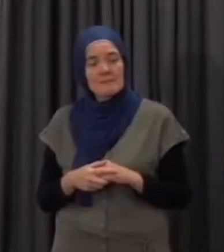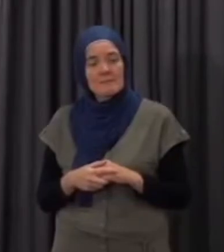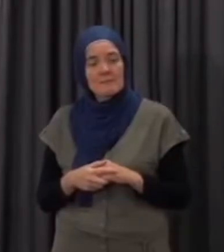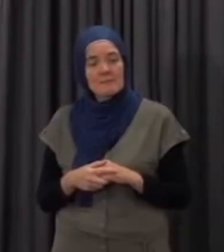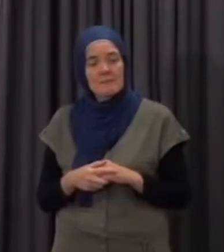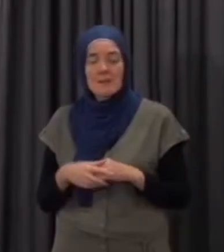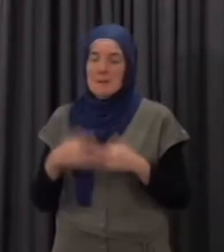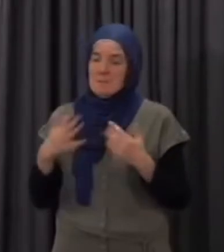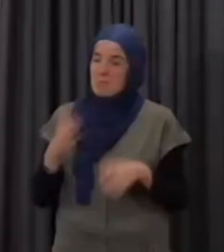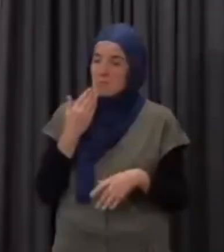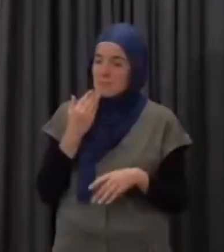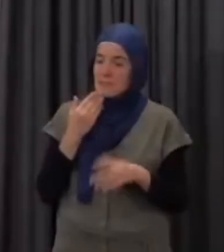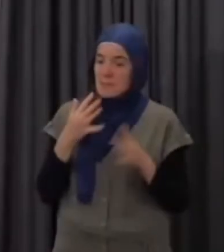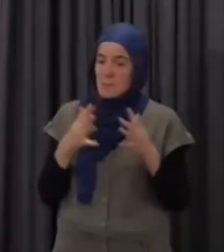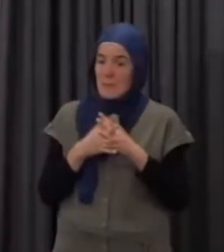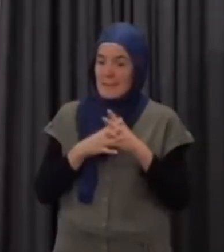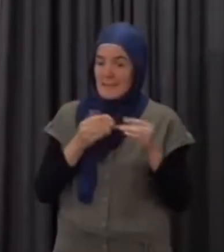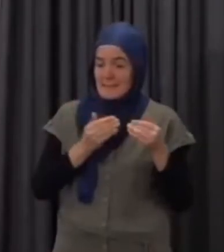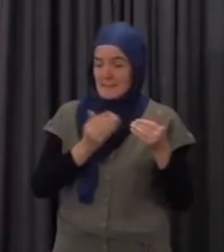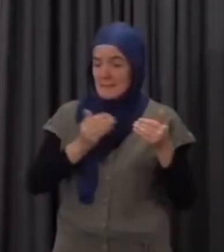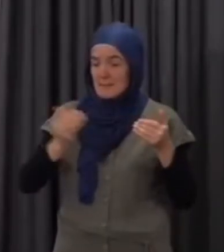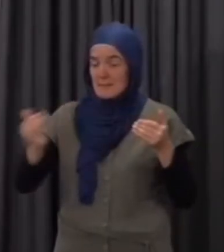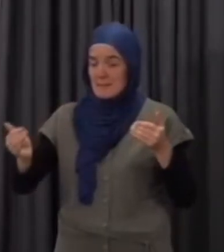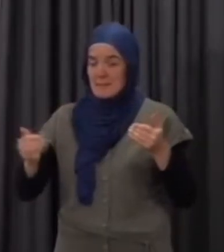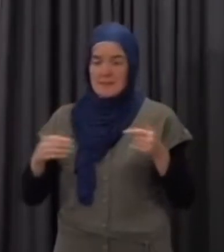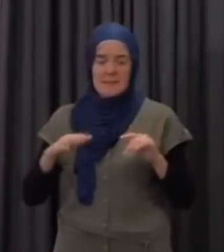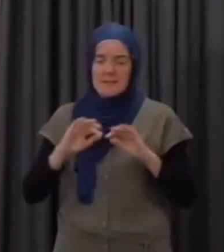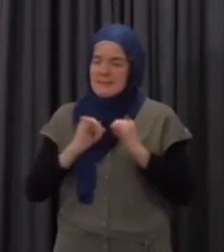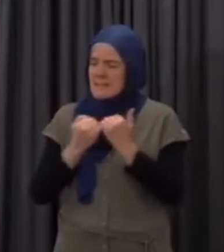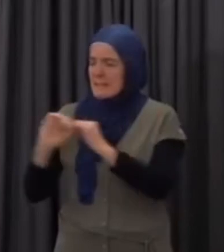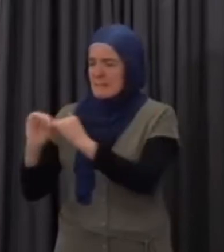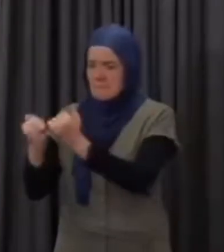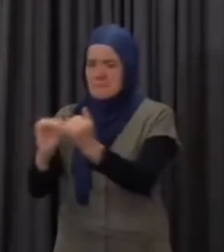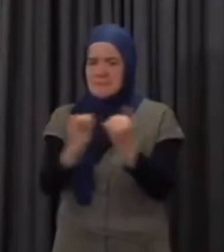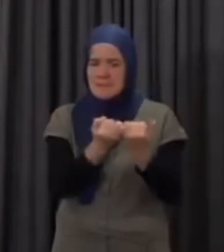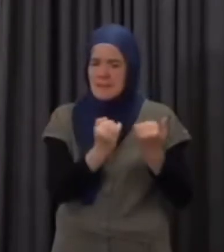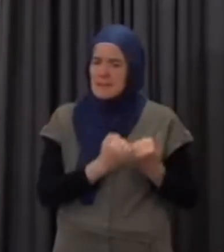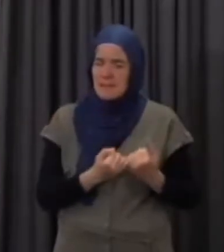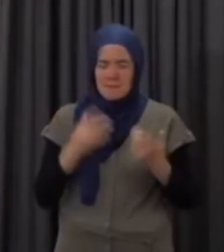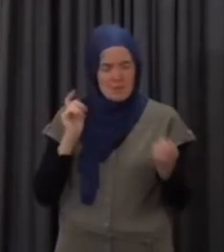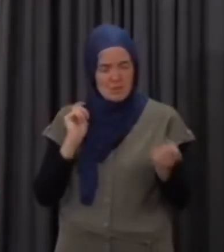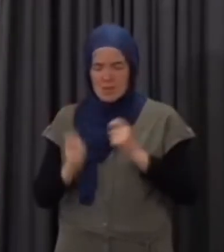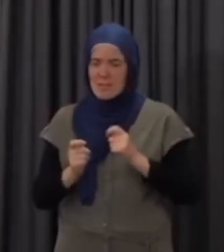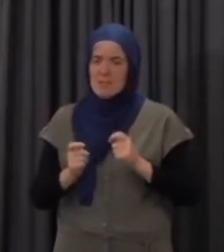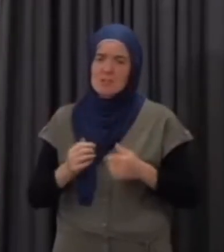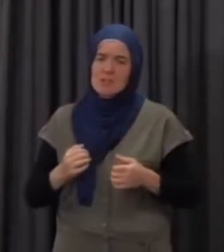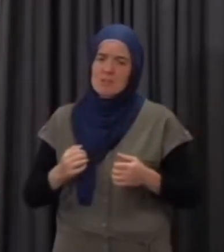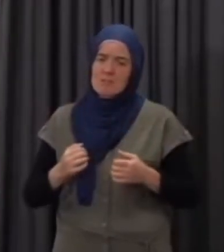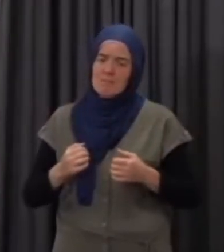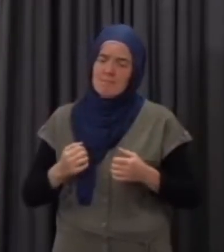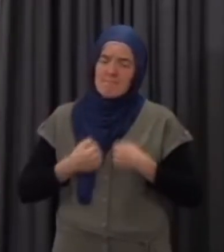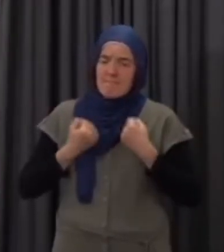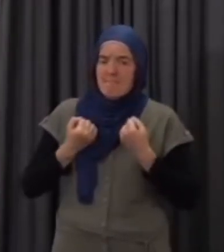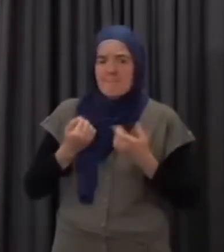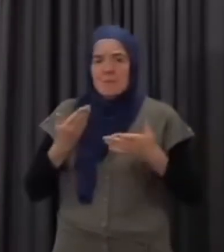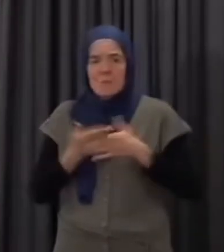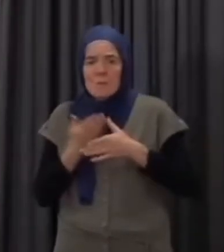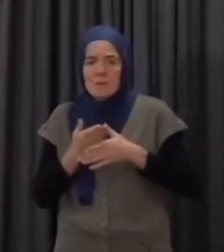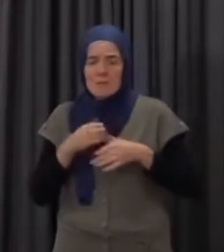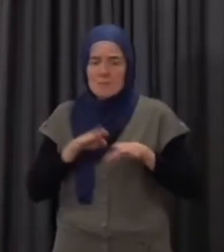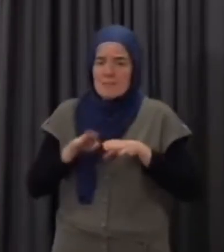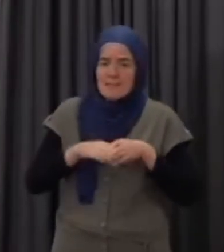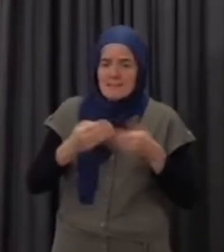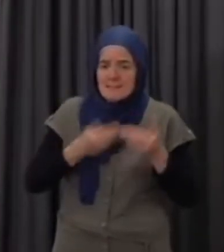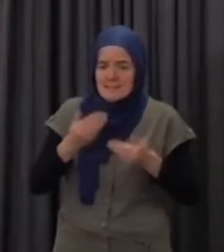weeks. The way in which teams have worked differently, the use of technology in different ways. And I guess sometimes we've really been turning upside